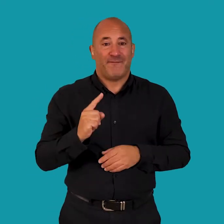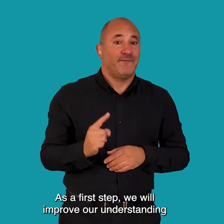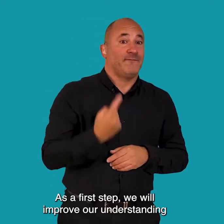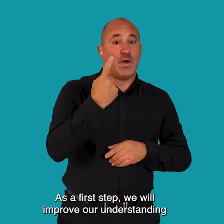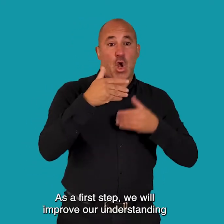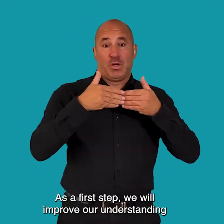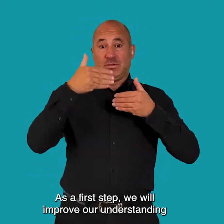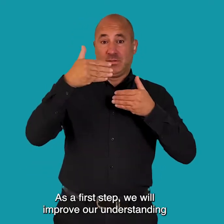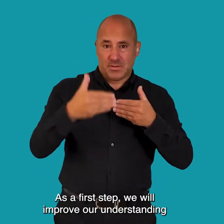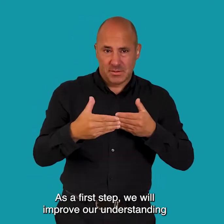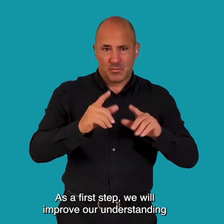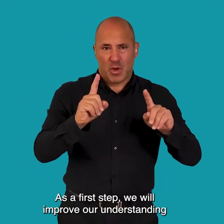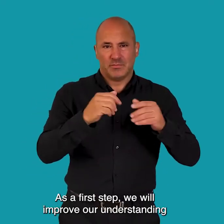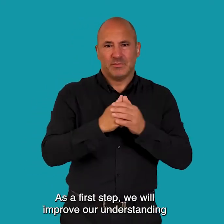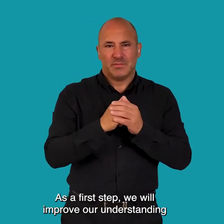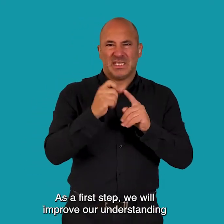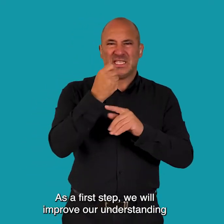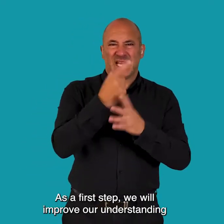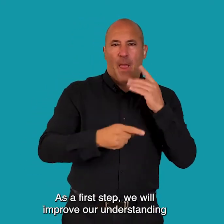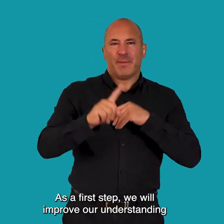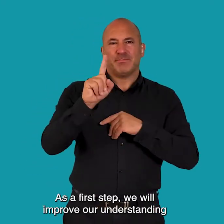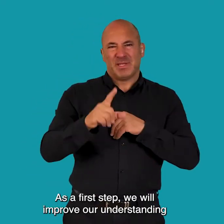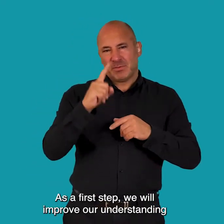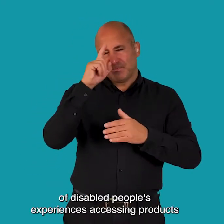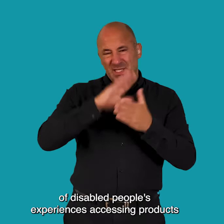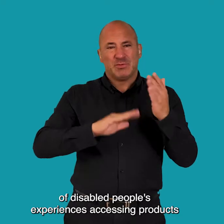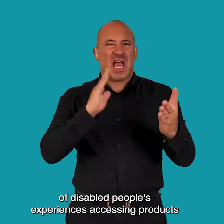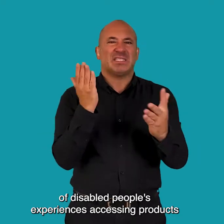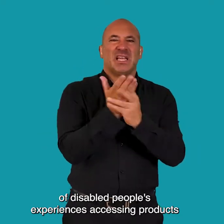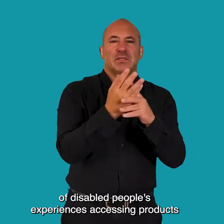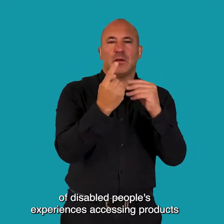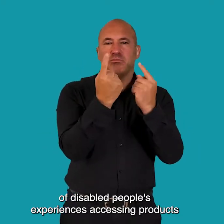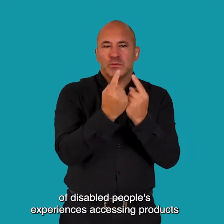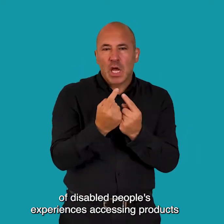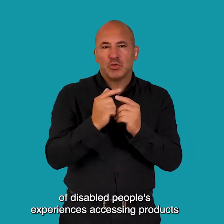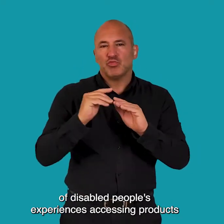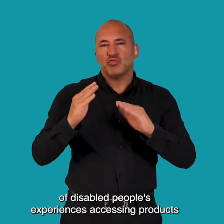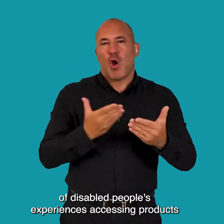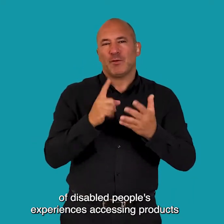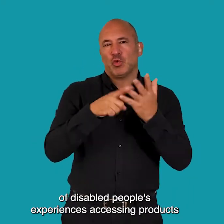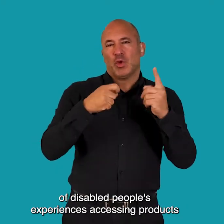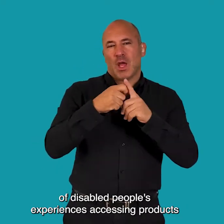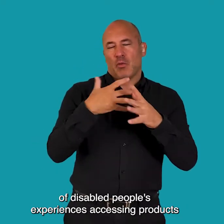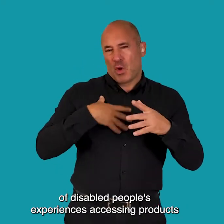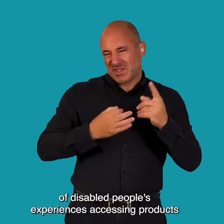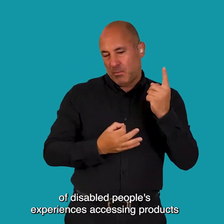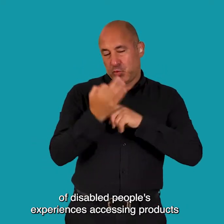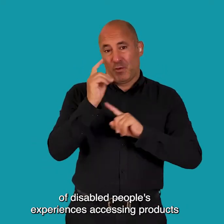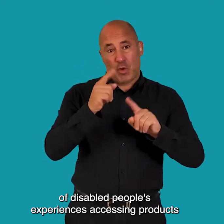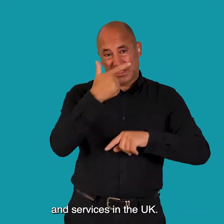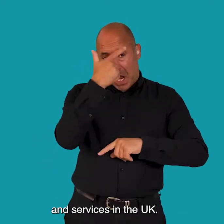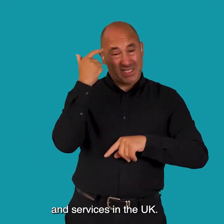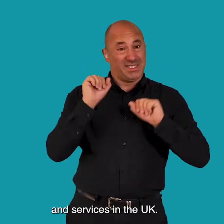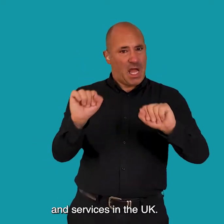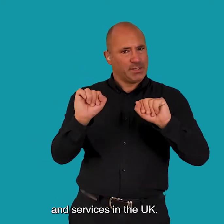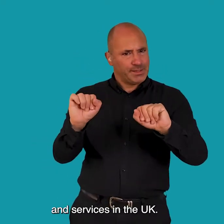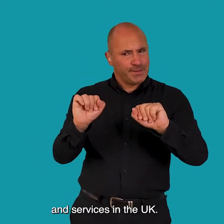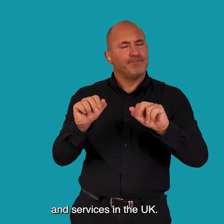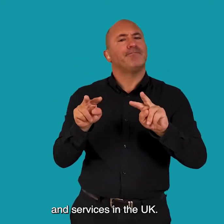As a first step, we will improve our understanding of disabled people's experiences accessing products and services in the